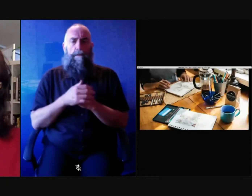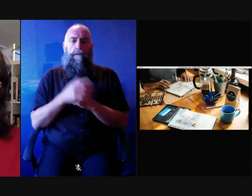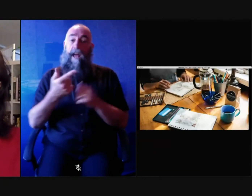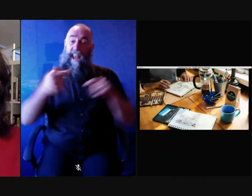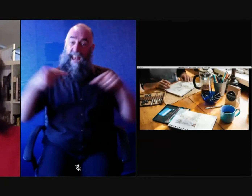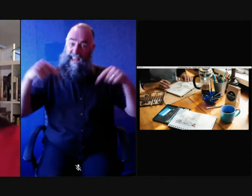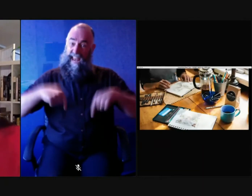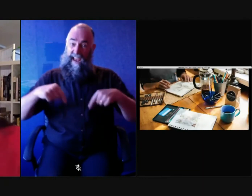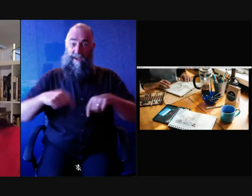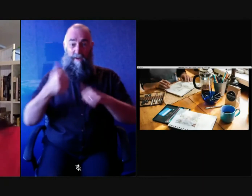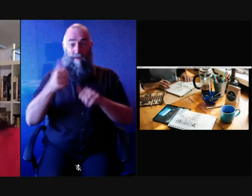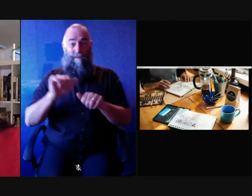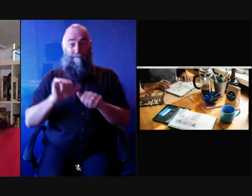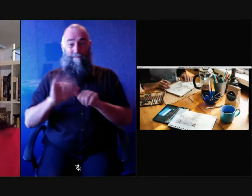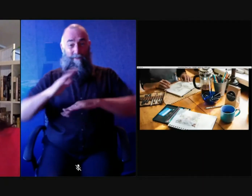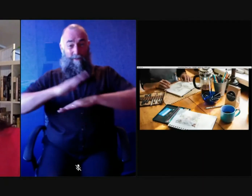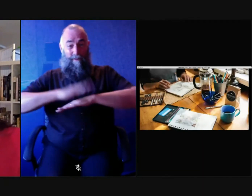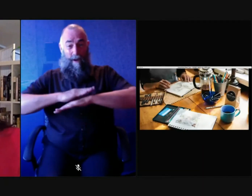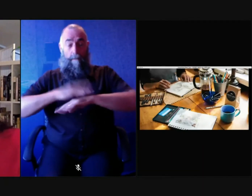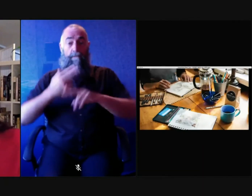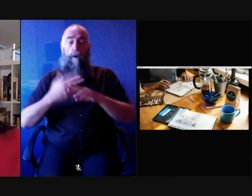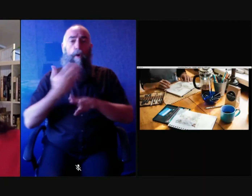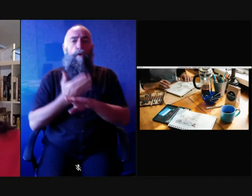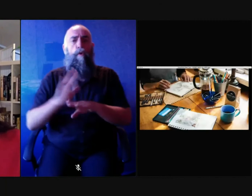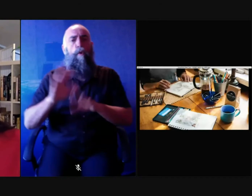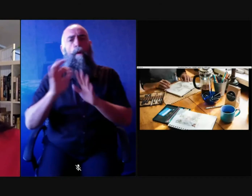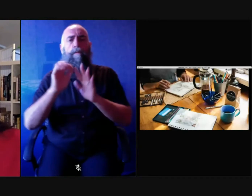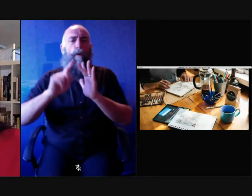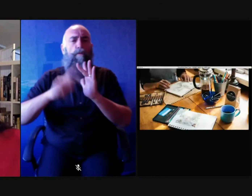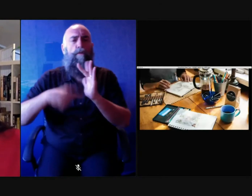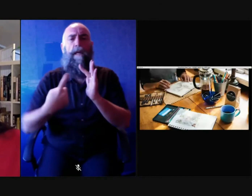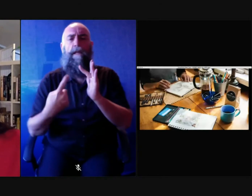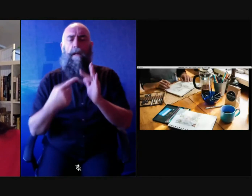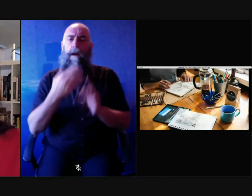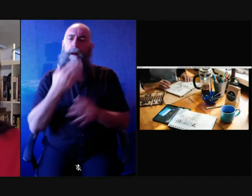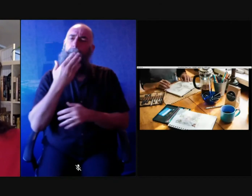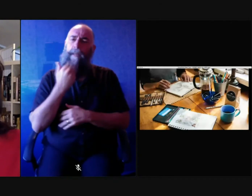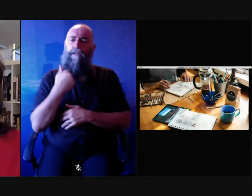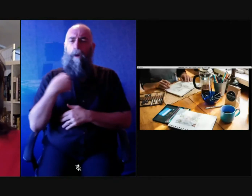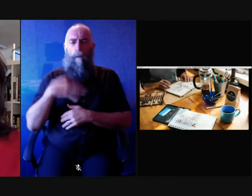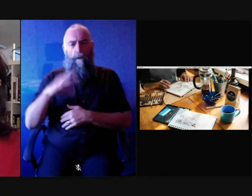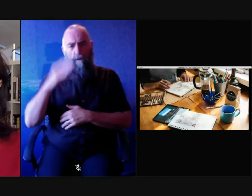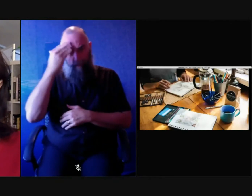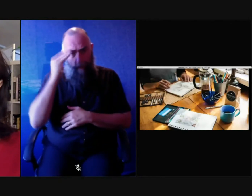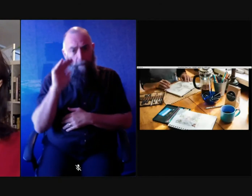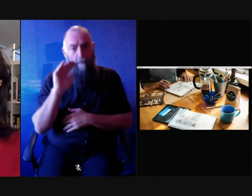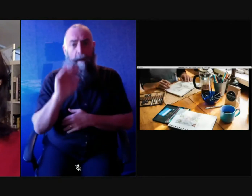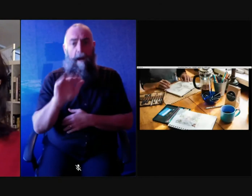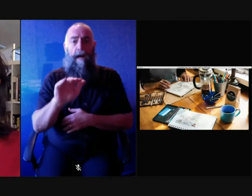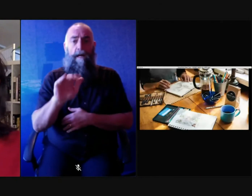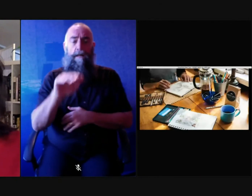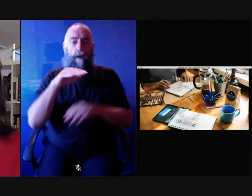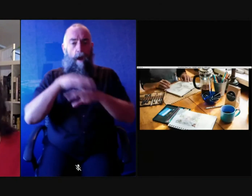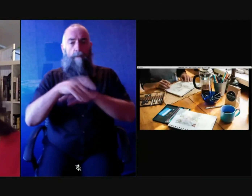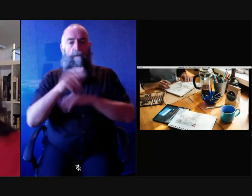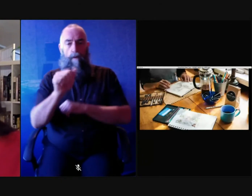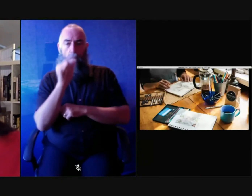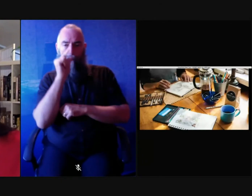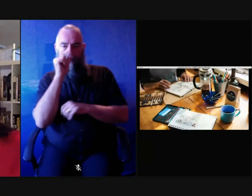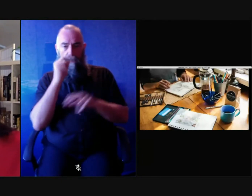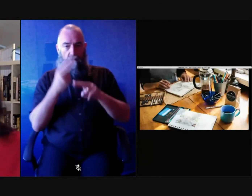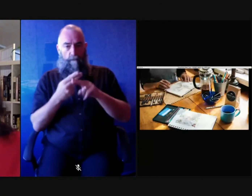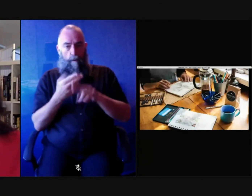time to be starting to work on new projects. And I want to remind you again that making sure you have the capacity for new projects is really important. As I